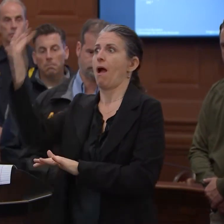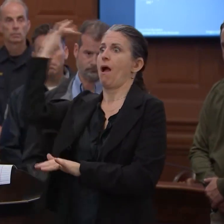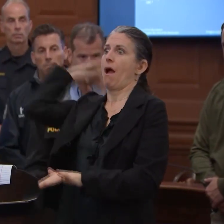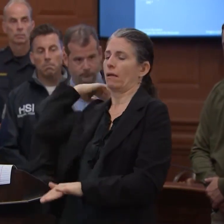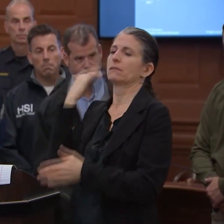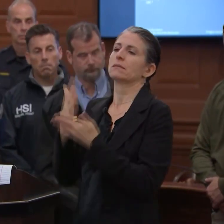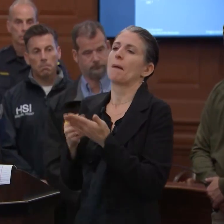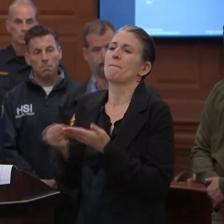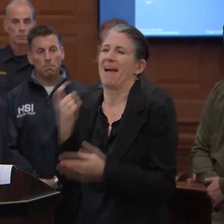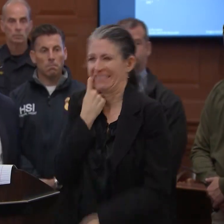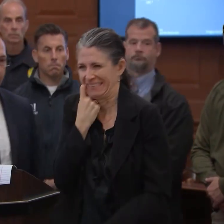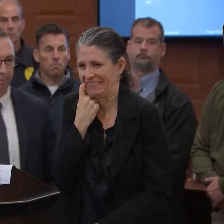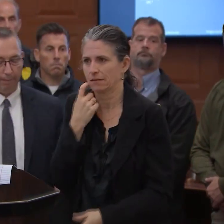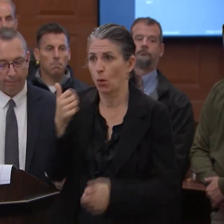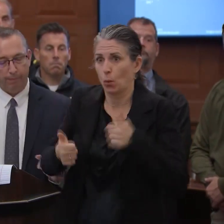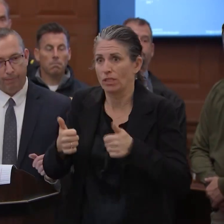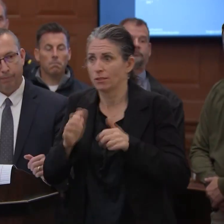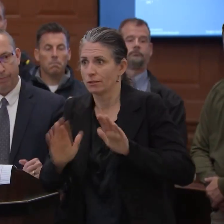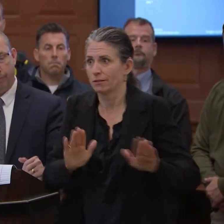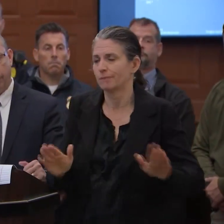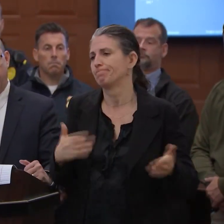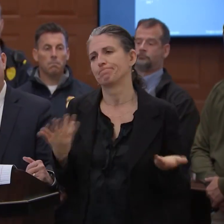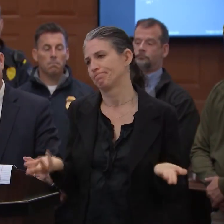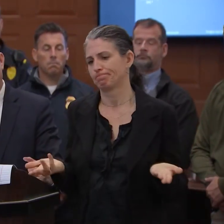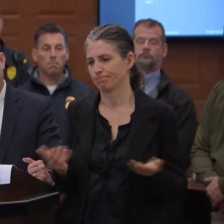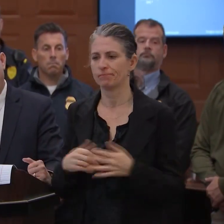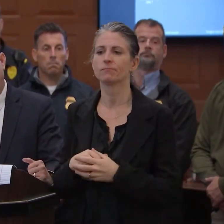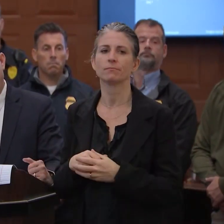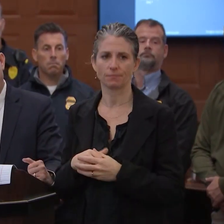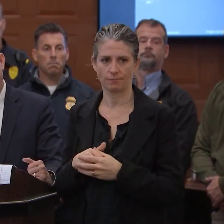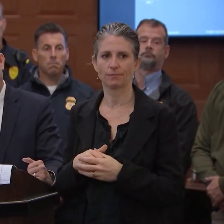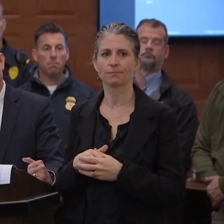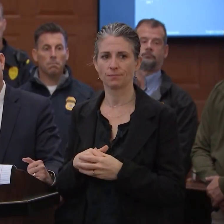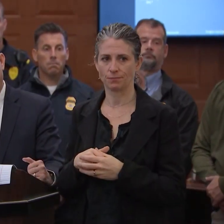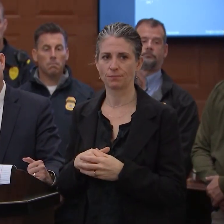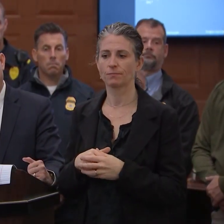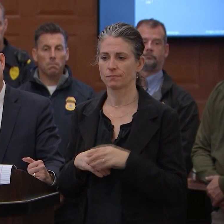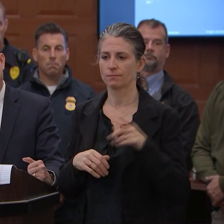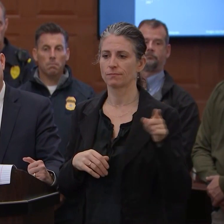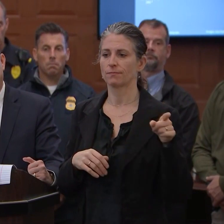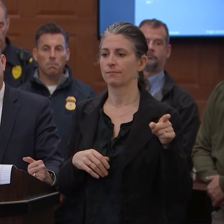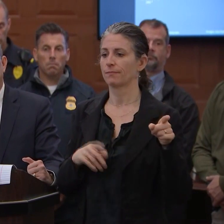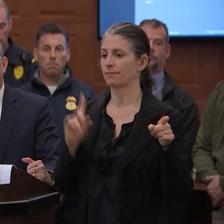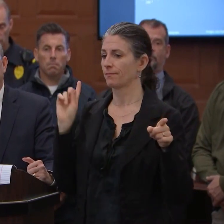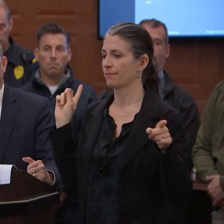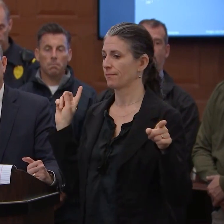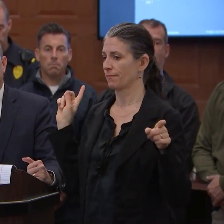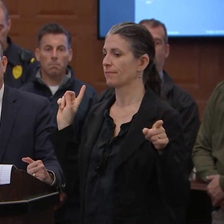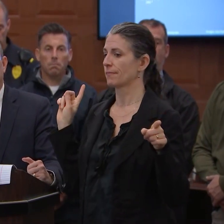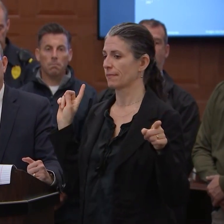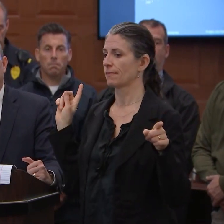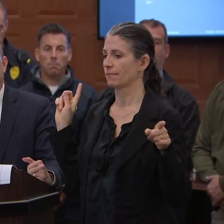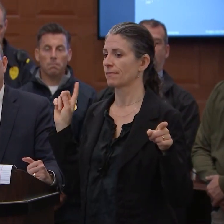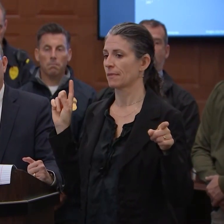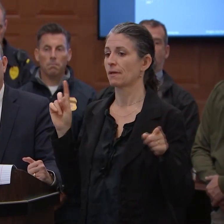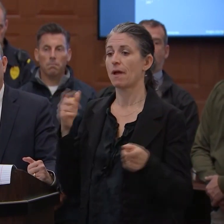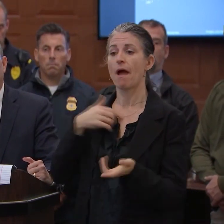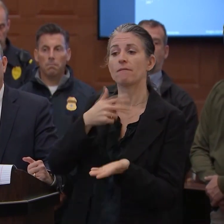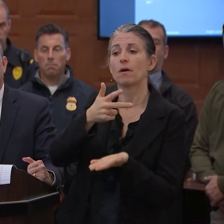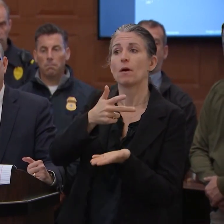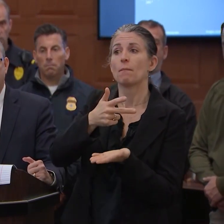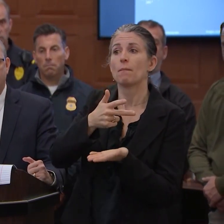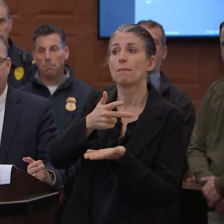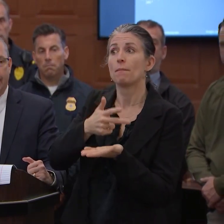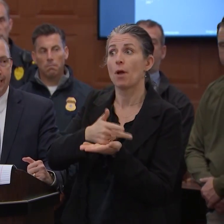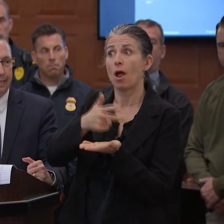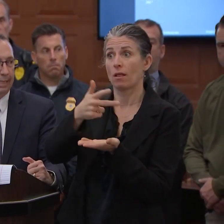Yes, sir, right there with the hat. Yep. Yeah, just a quick question. How many trailers are in that overflow lot, and do you know how many were locked and